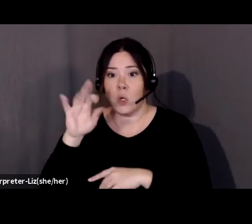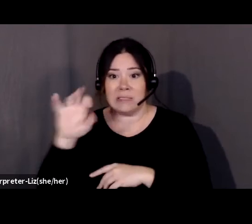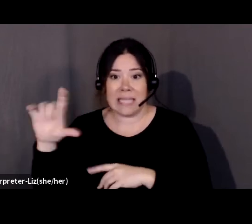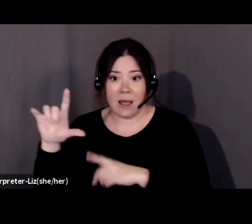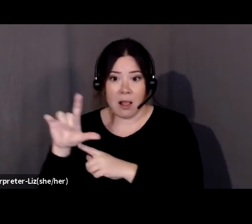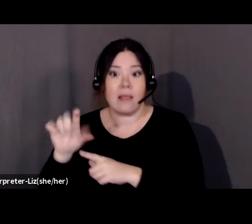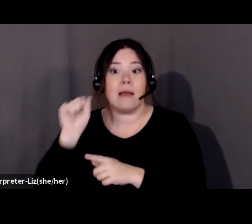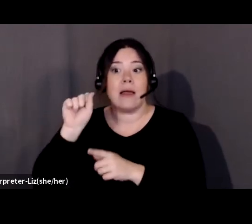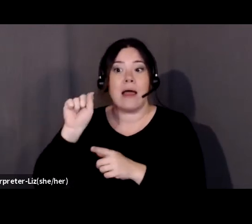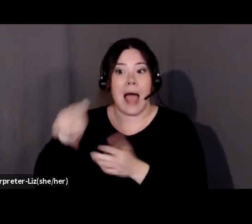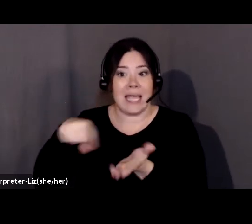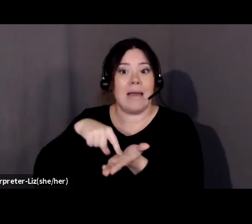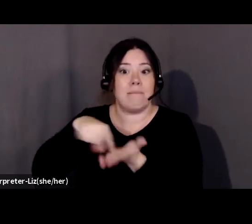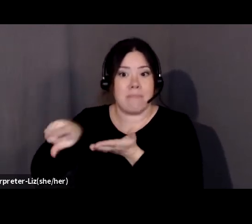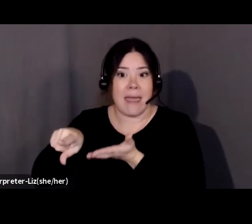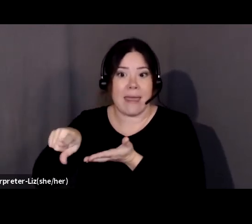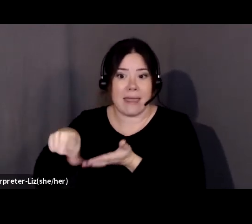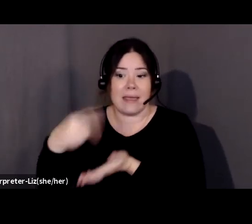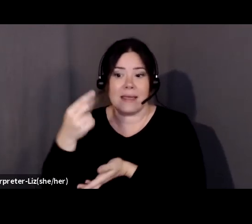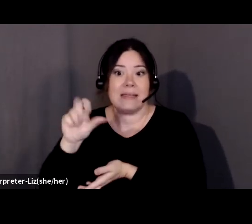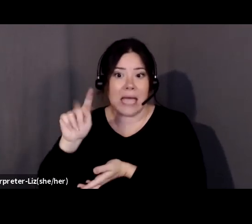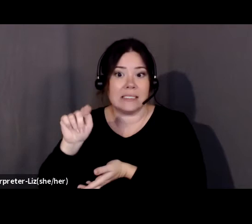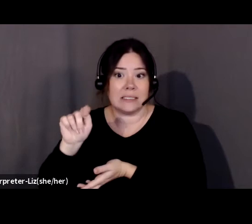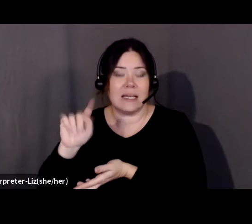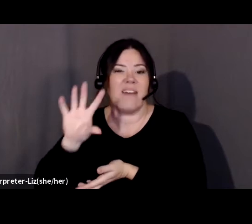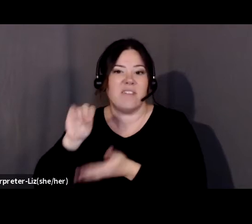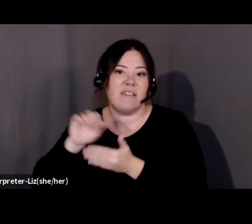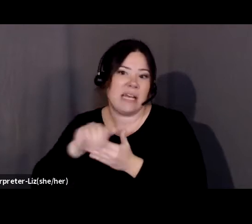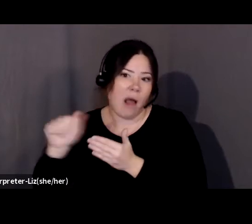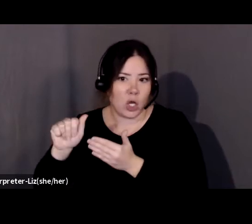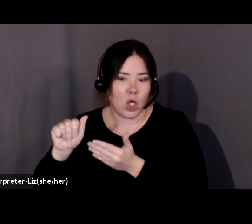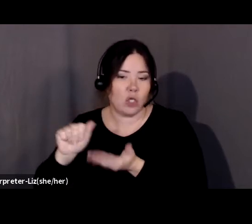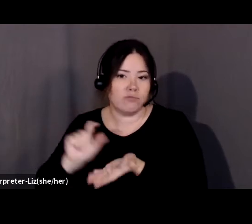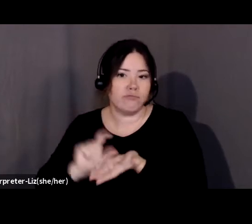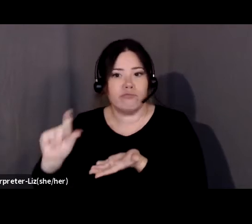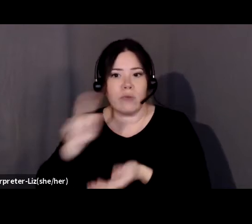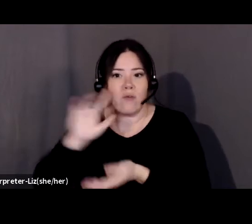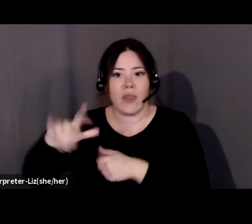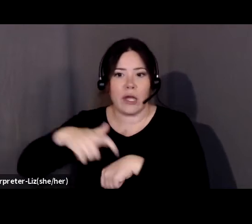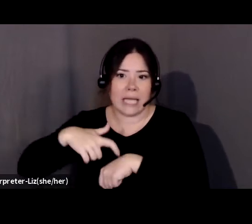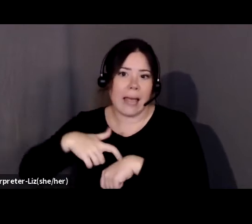pay guests we are able to pay guests a $50 stipend for their time.